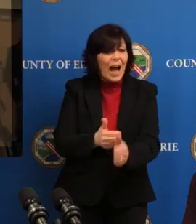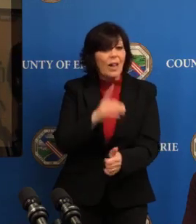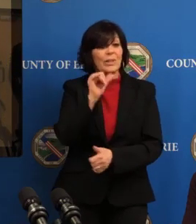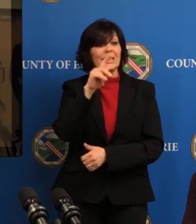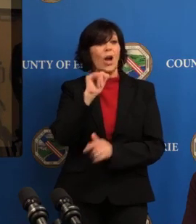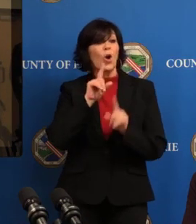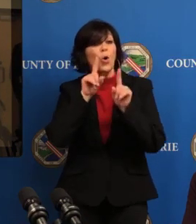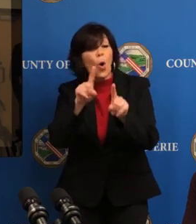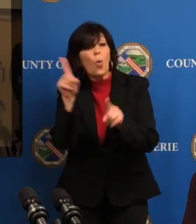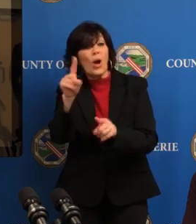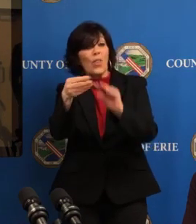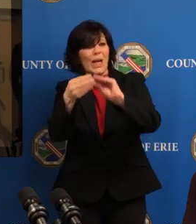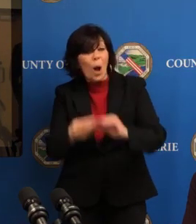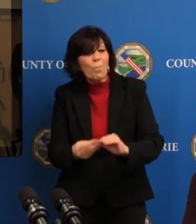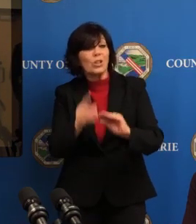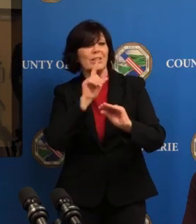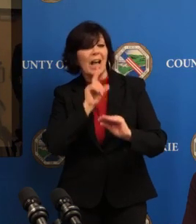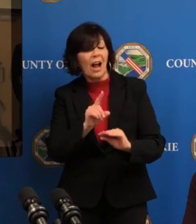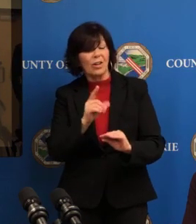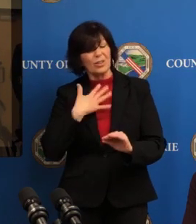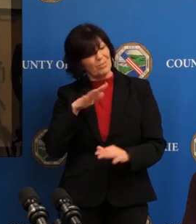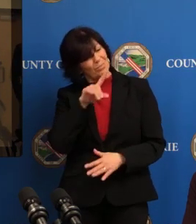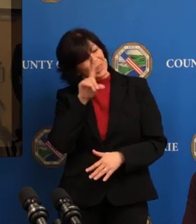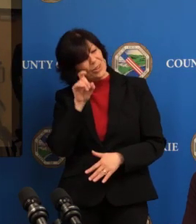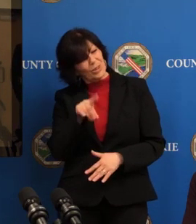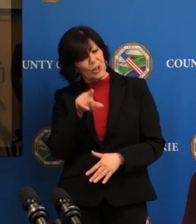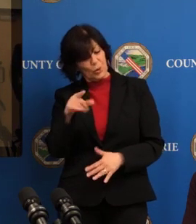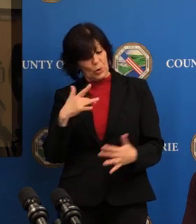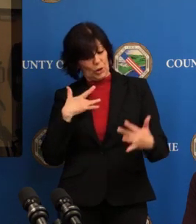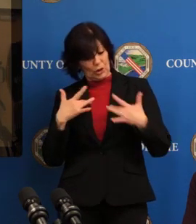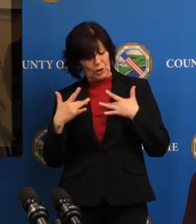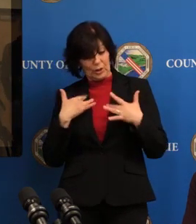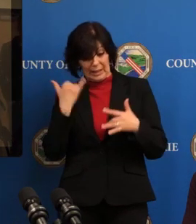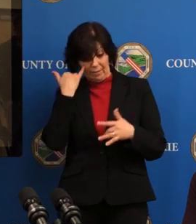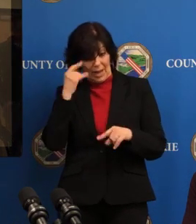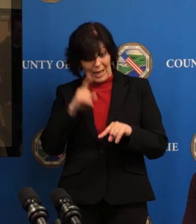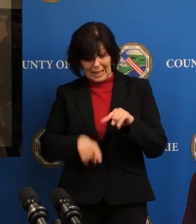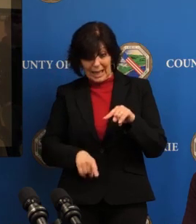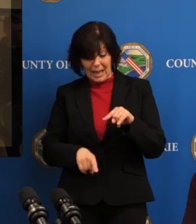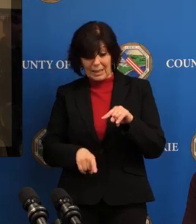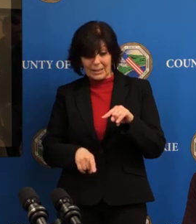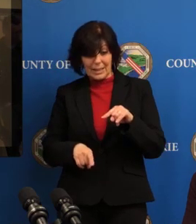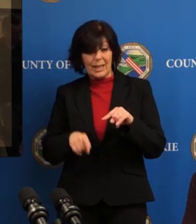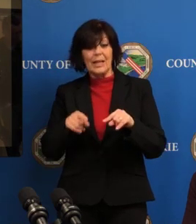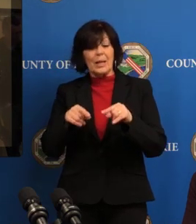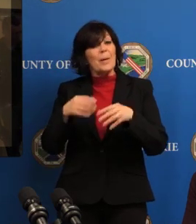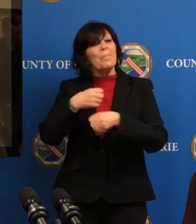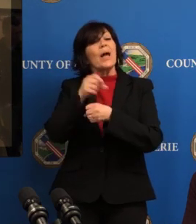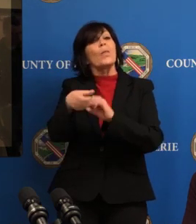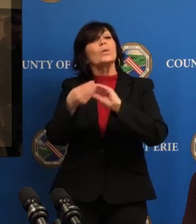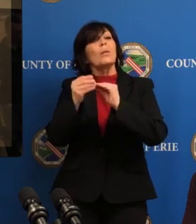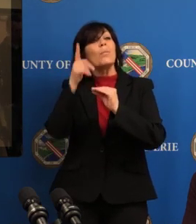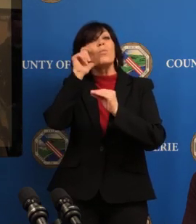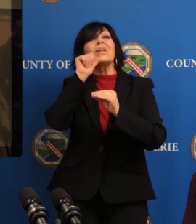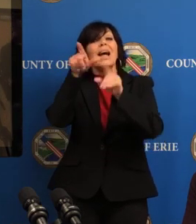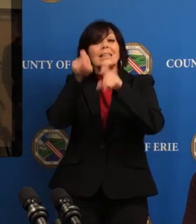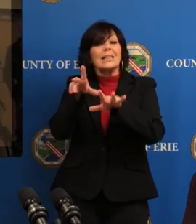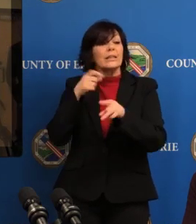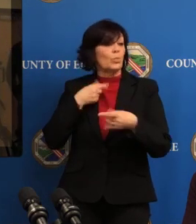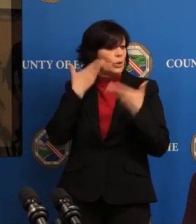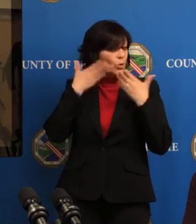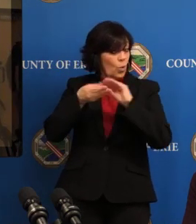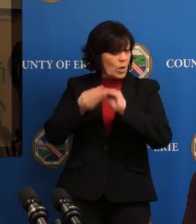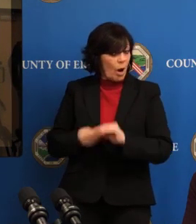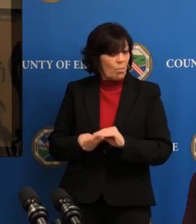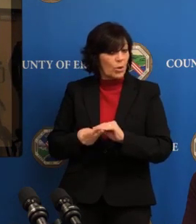where the numbers are. So I guess my question is, are you concerned that if we can't produce those numbers because we don't have the ability to test, we won't get some of